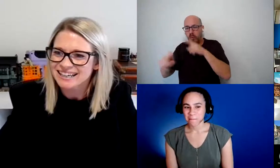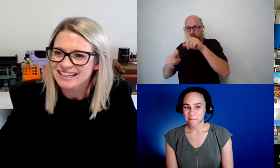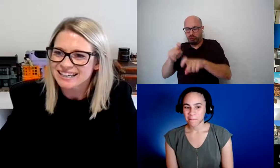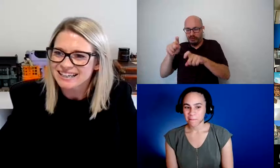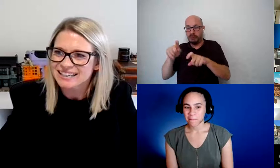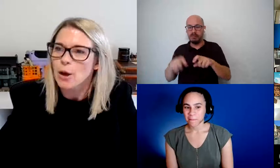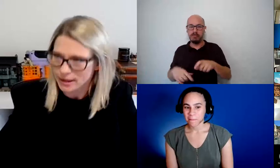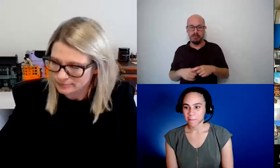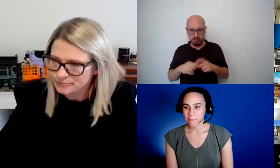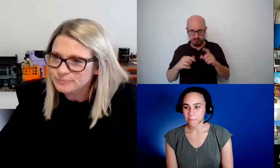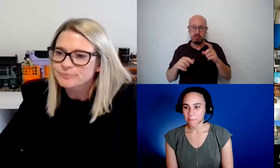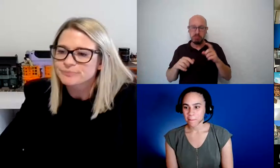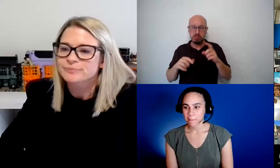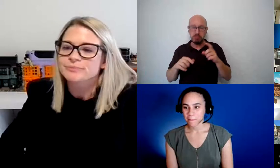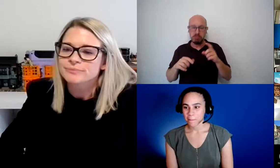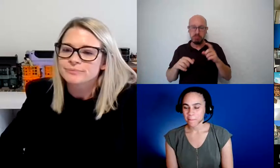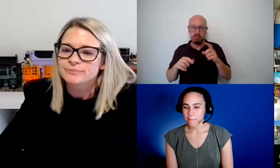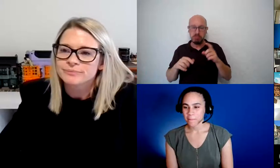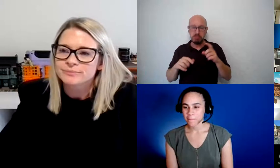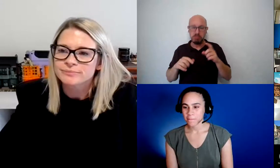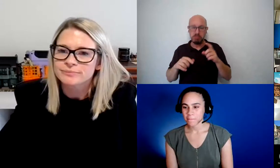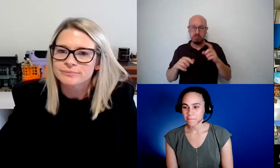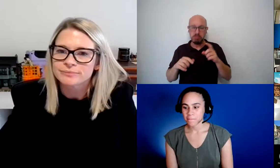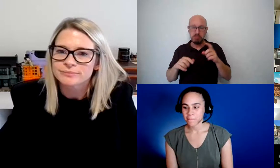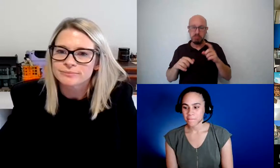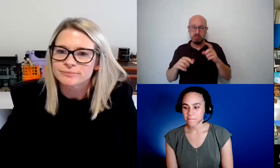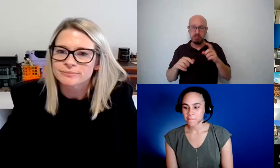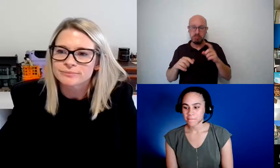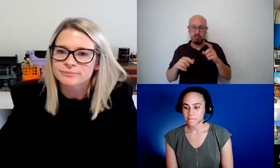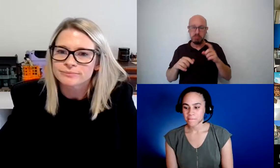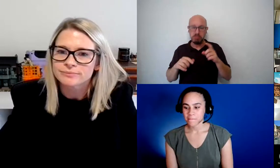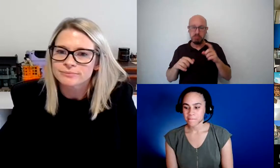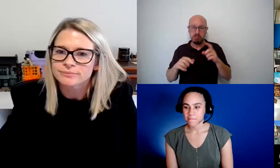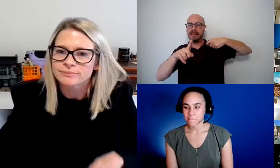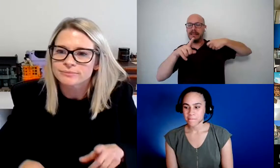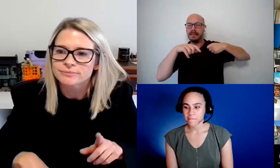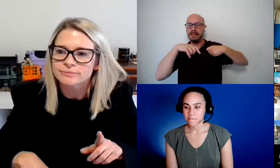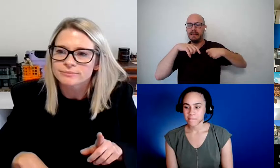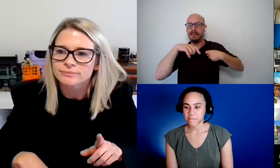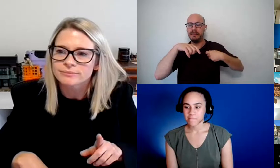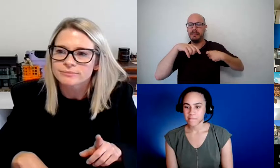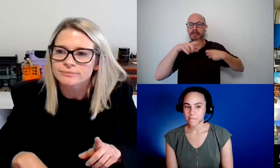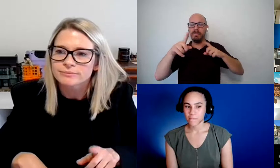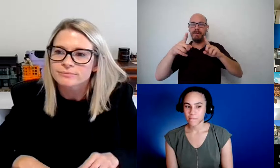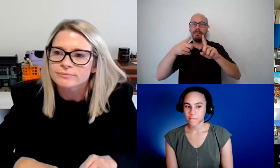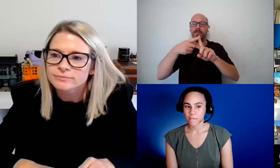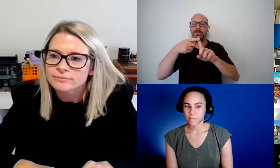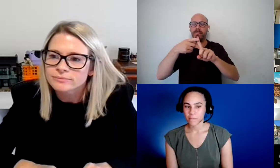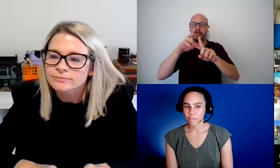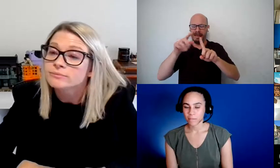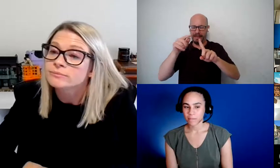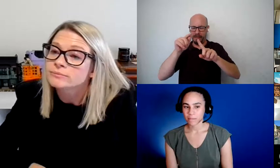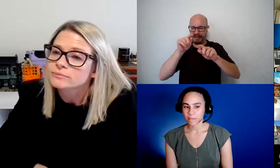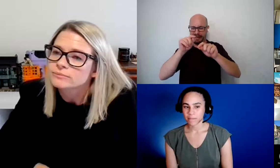One is from, let's go back here. I think it was from